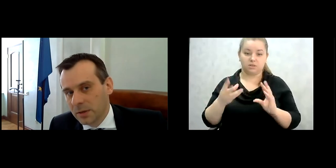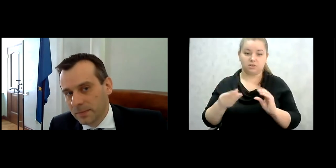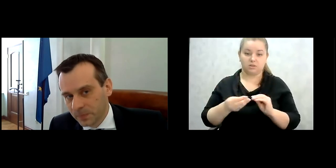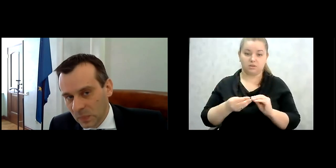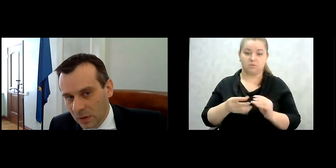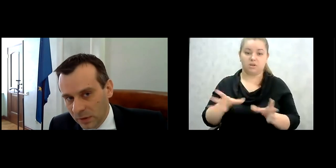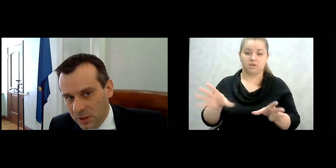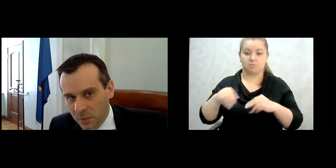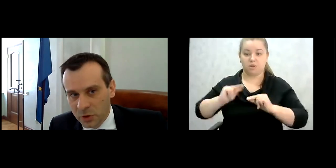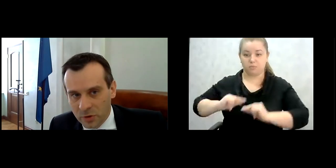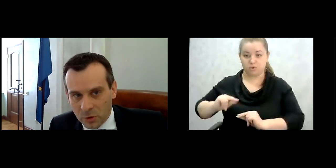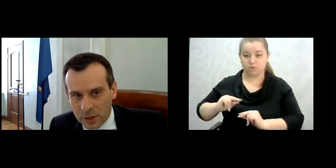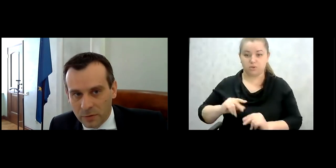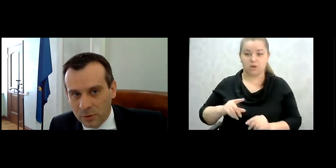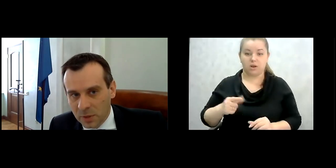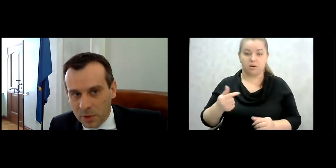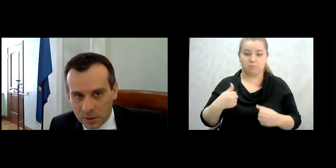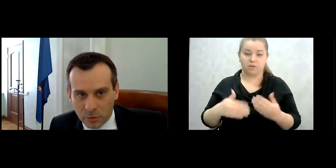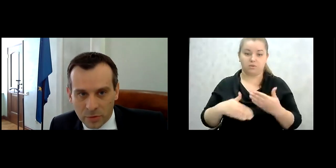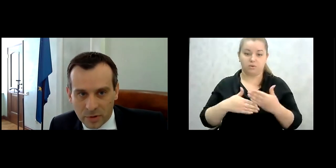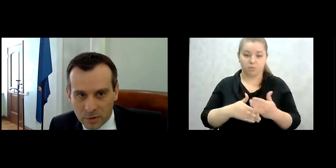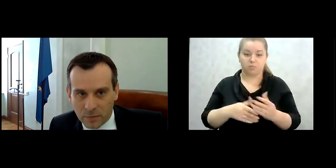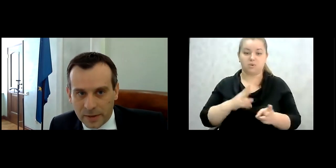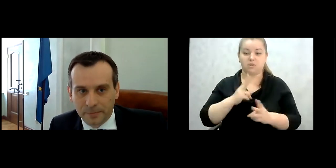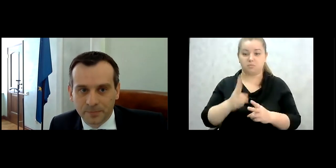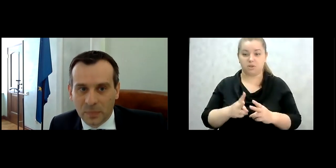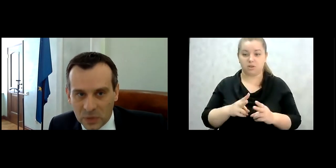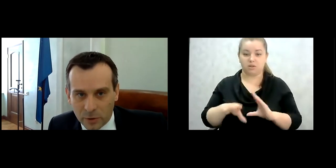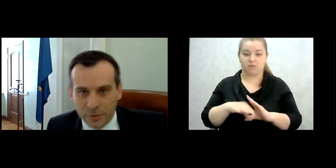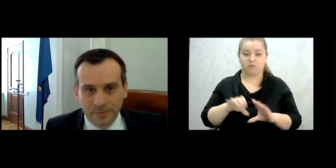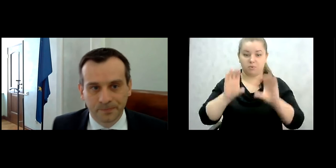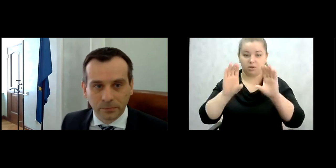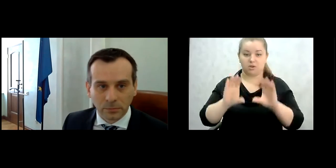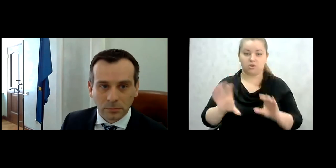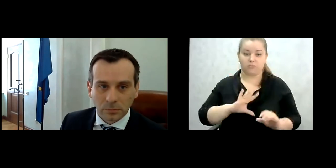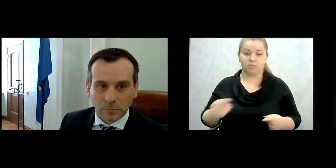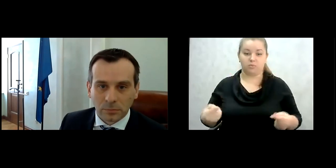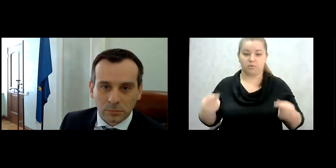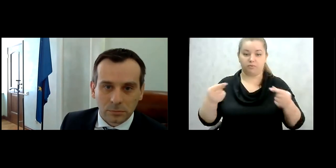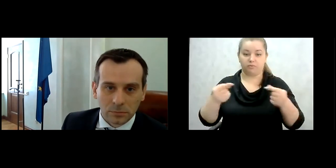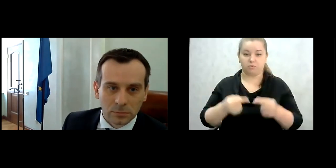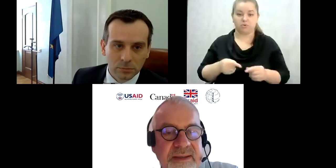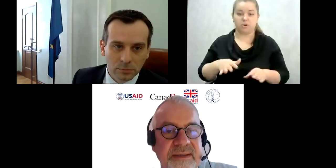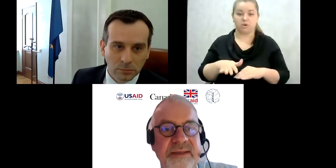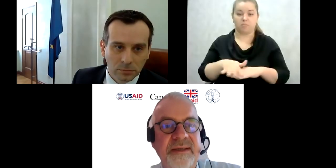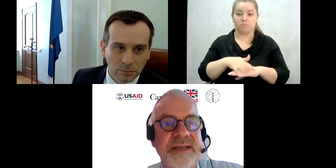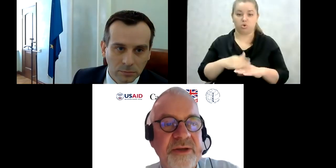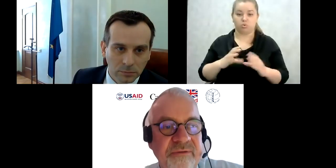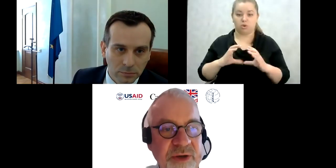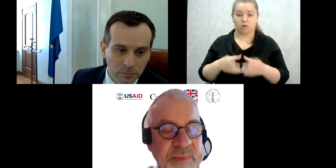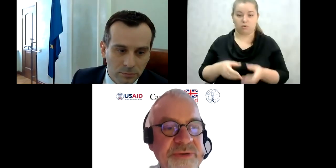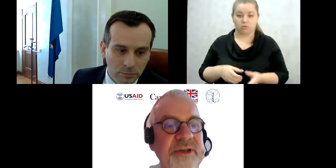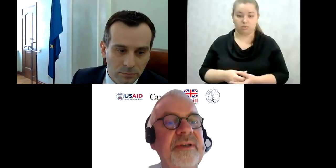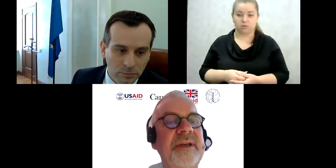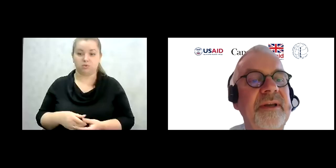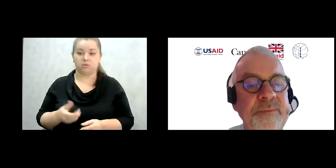that by joint effort we'll improve our laws and the way they are applied. Thank you.